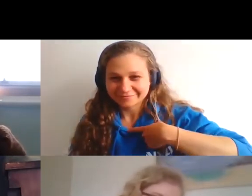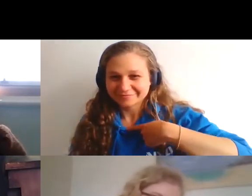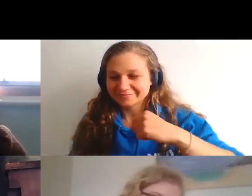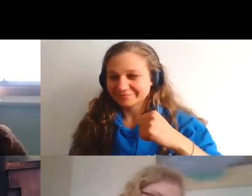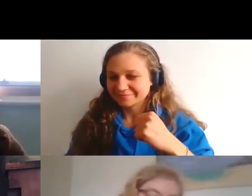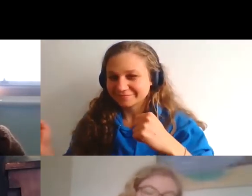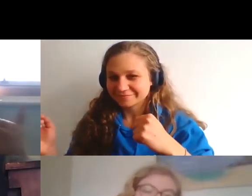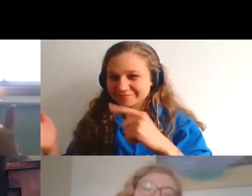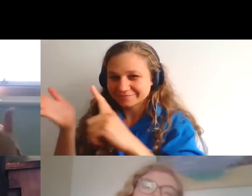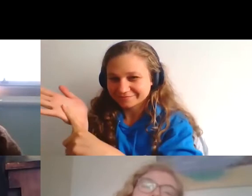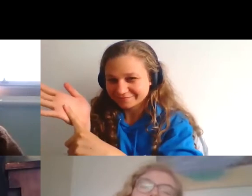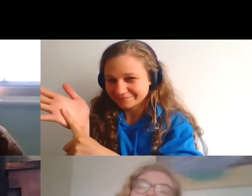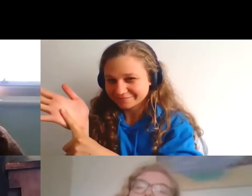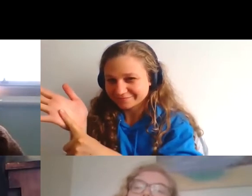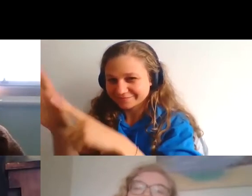Yeah?